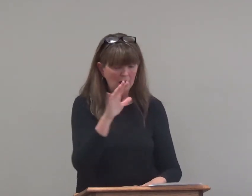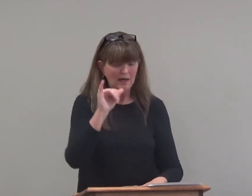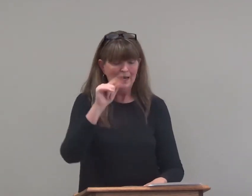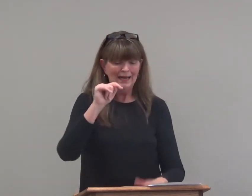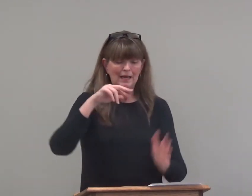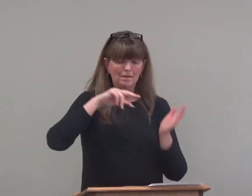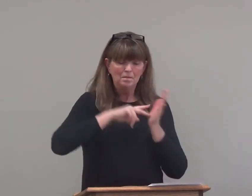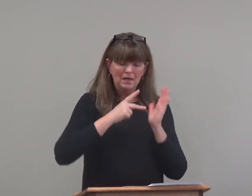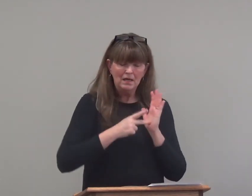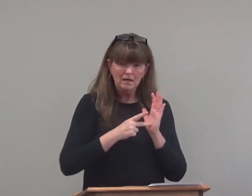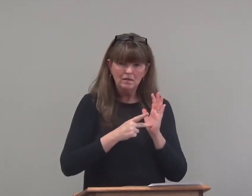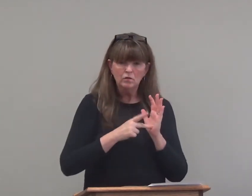just wrong.